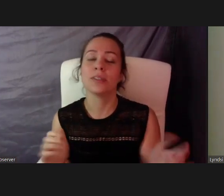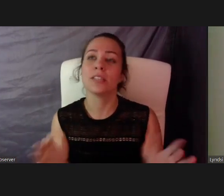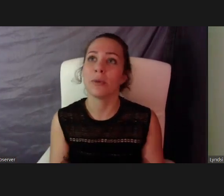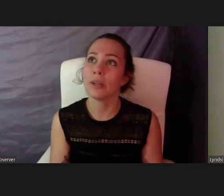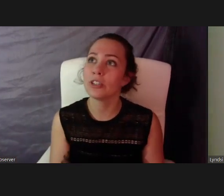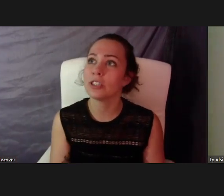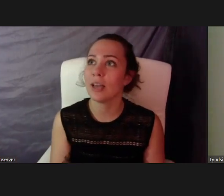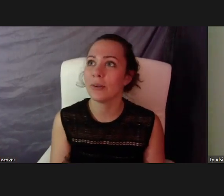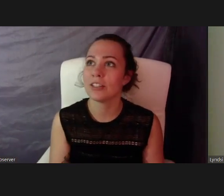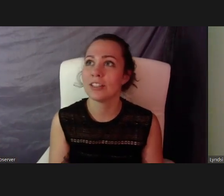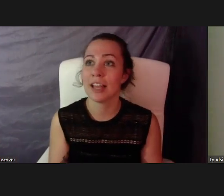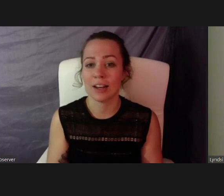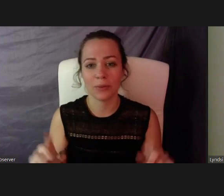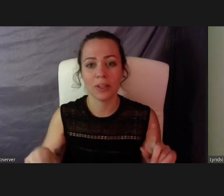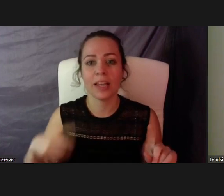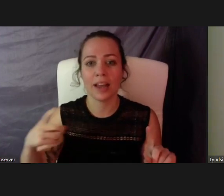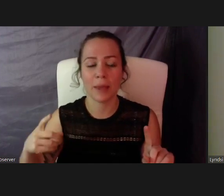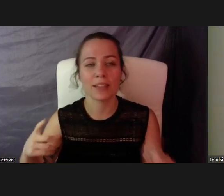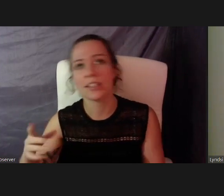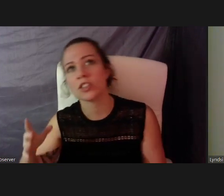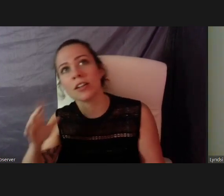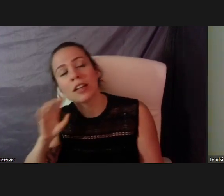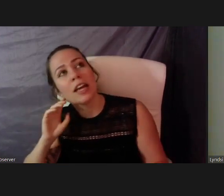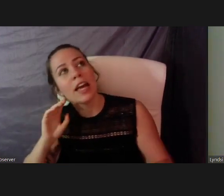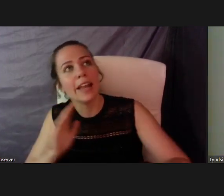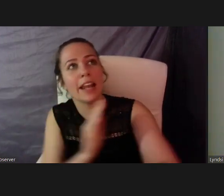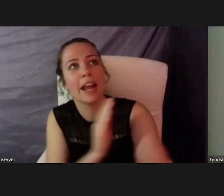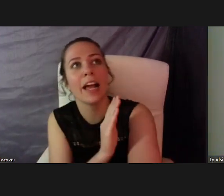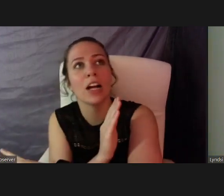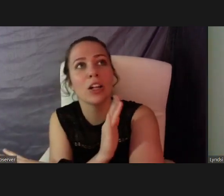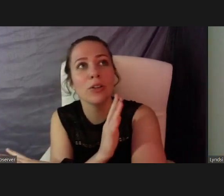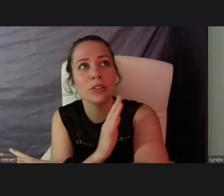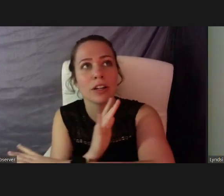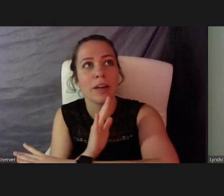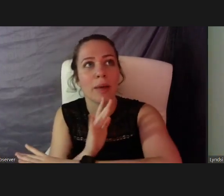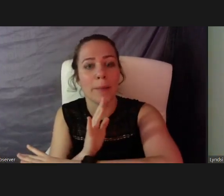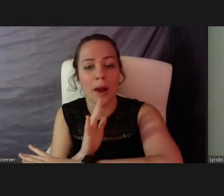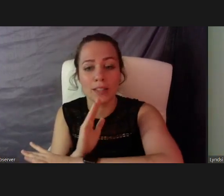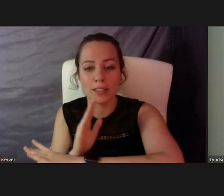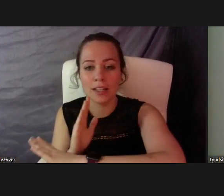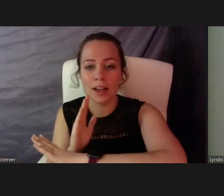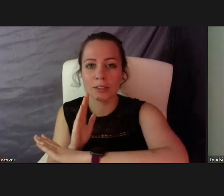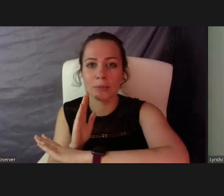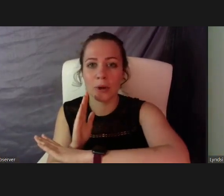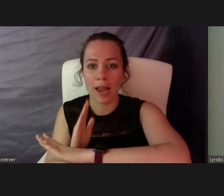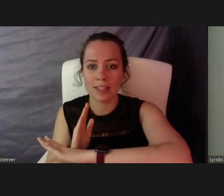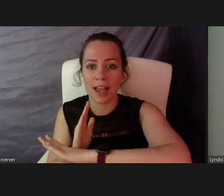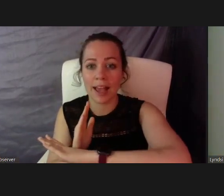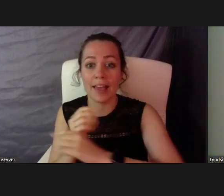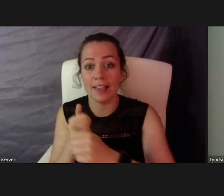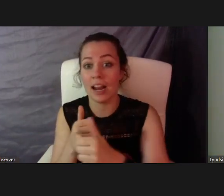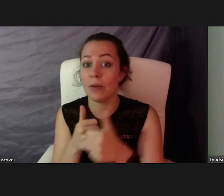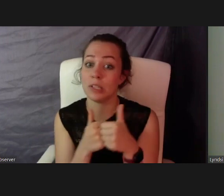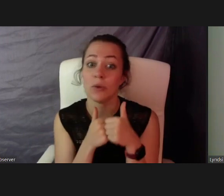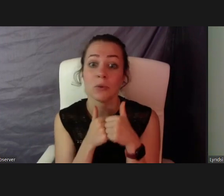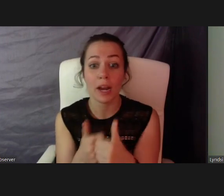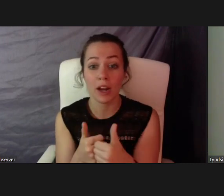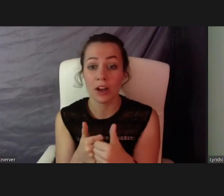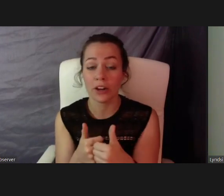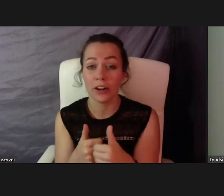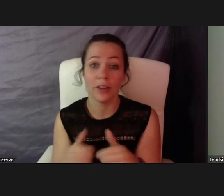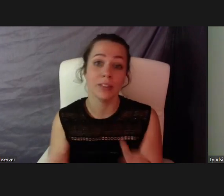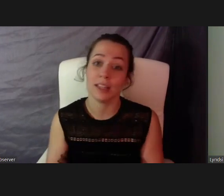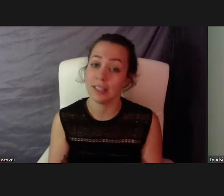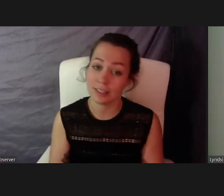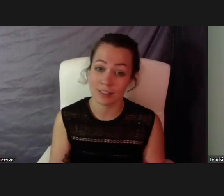Mm-hmm. And I was like, what did she say? What did she say? And I really had to pay attention. Yeah. And then I got closer and my processing got to more SI. And then I was like right